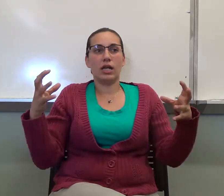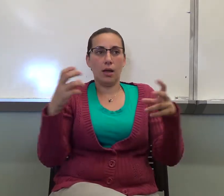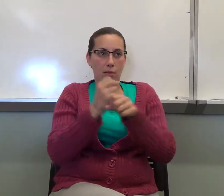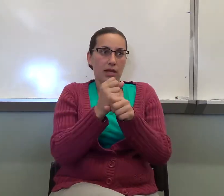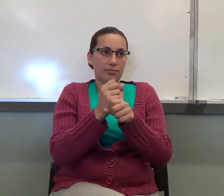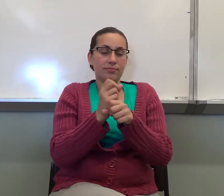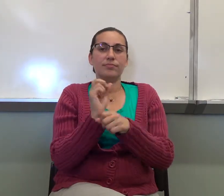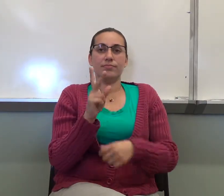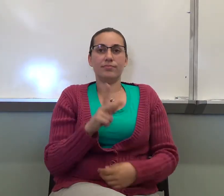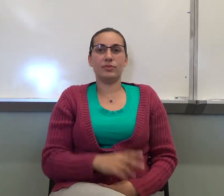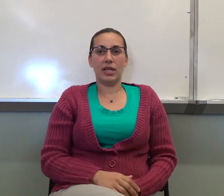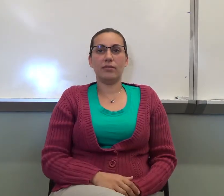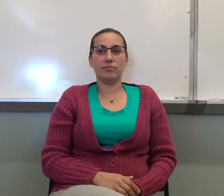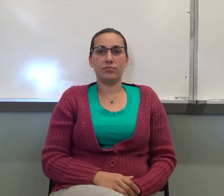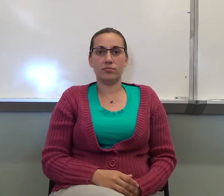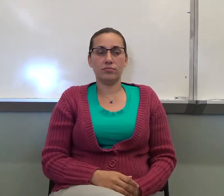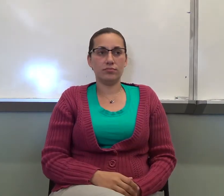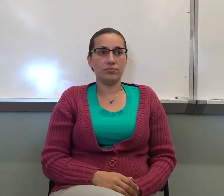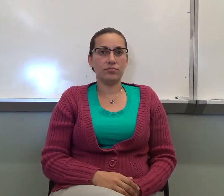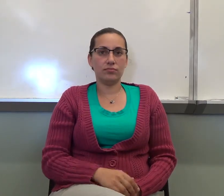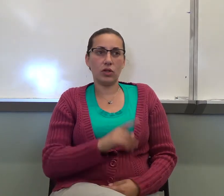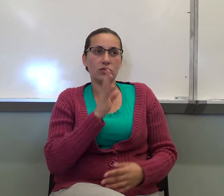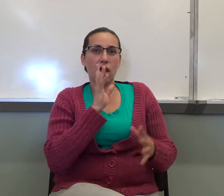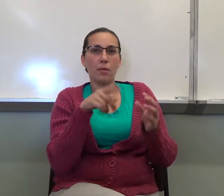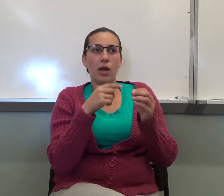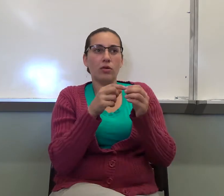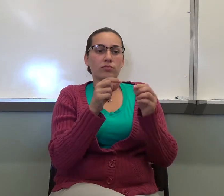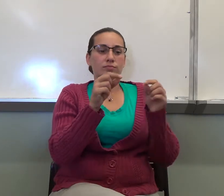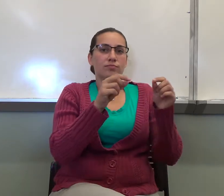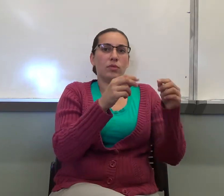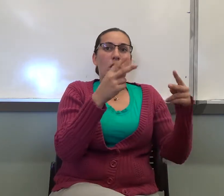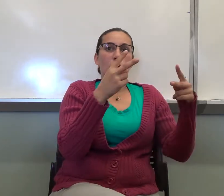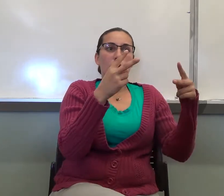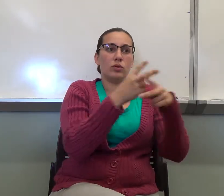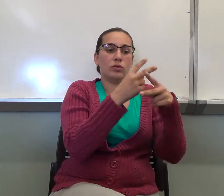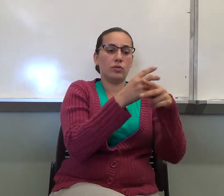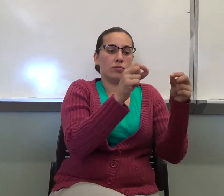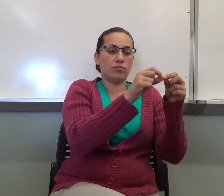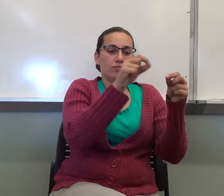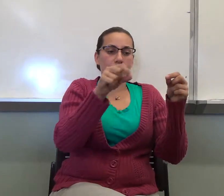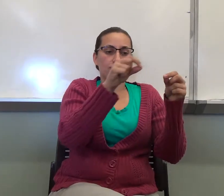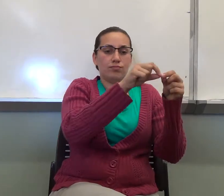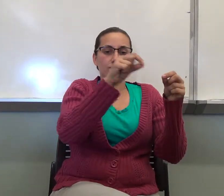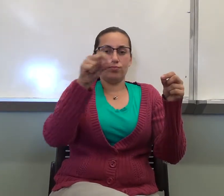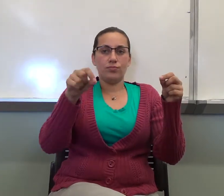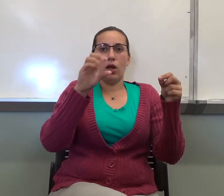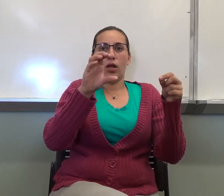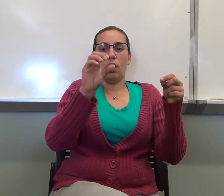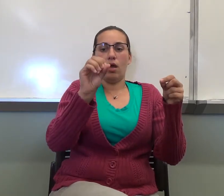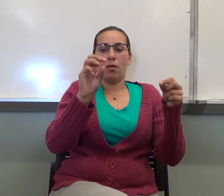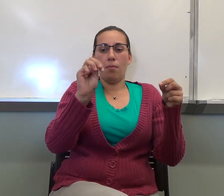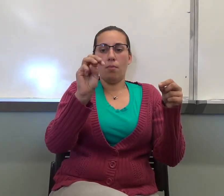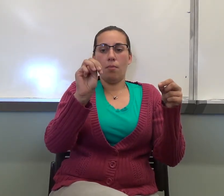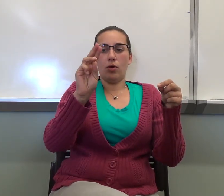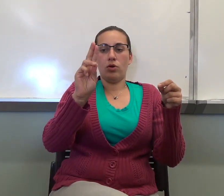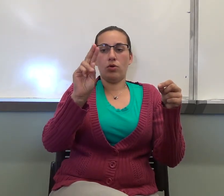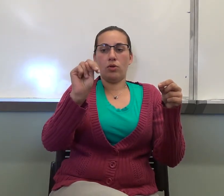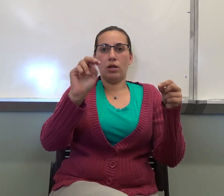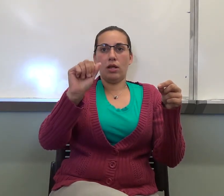is. When you talk about commutative property, associative property, now we're going to include the fact that we can have some unknowns